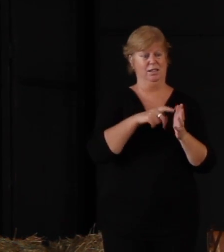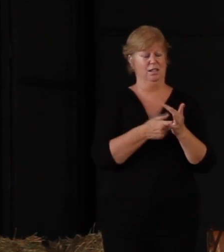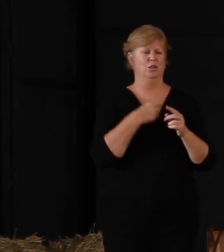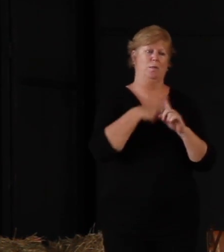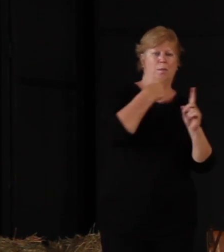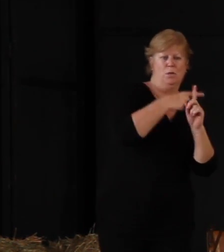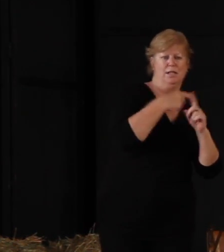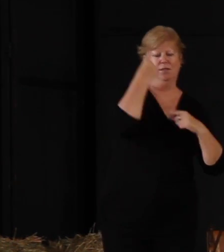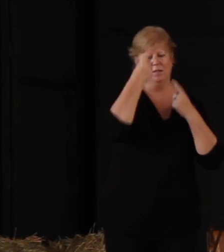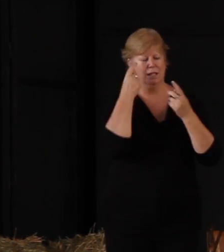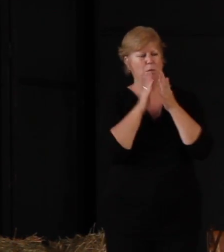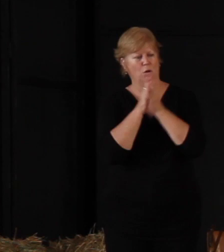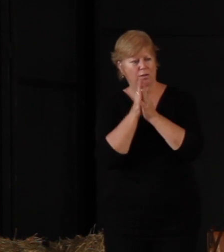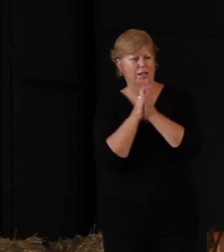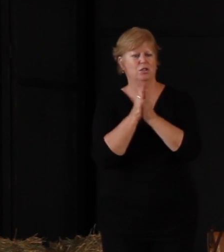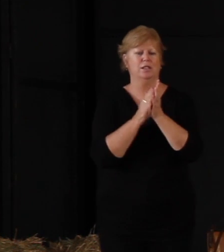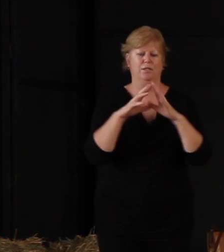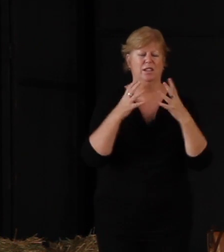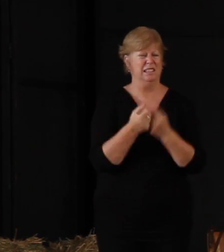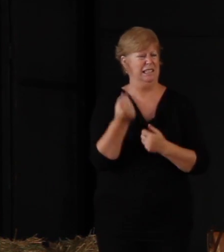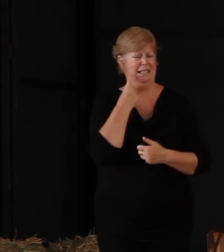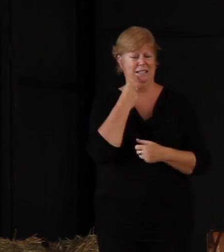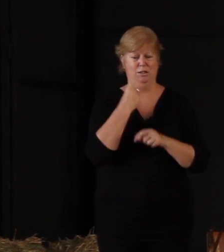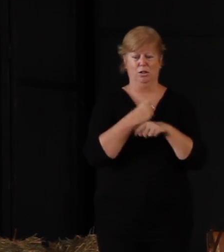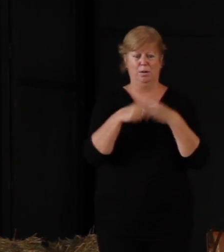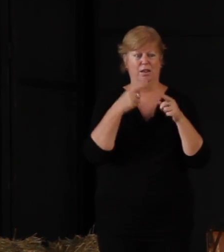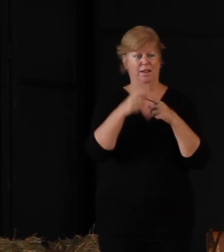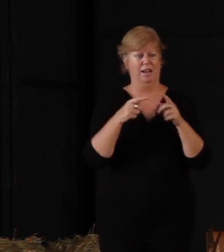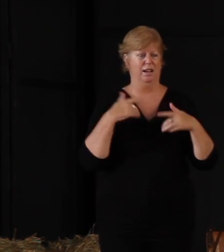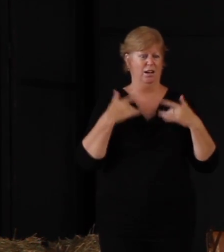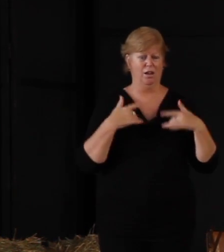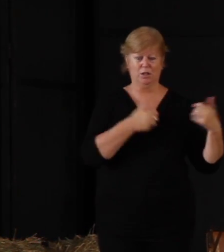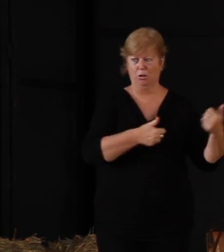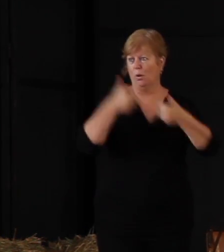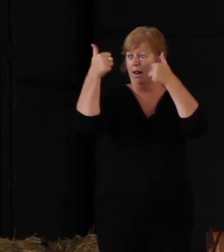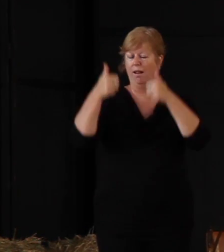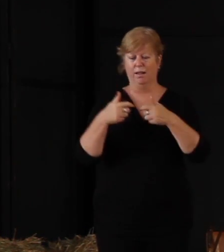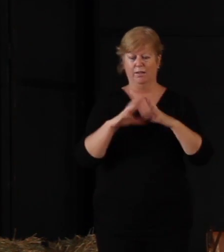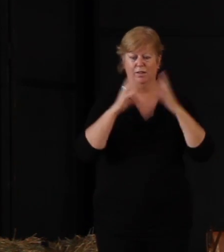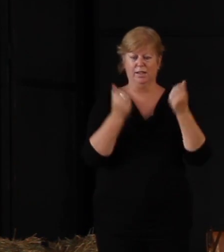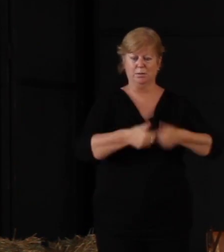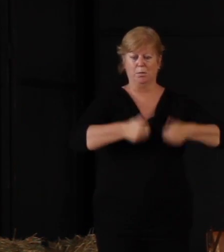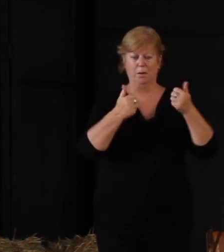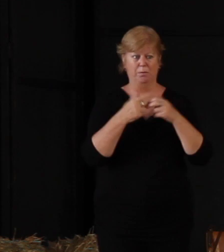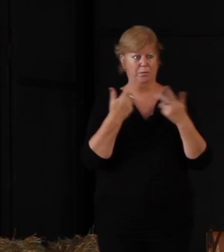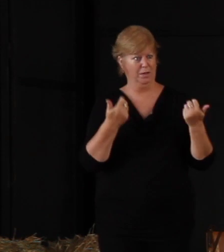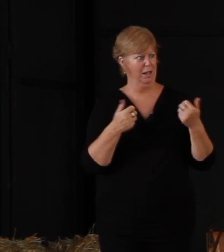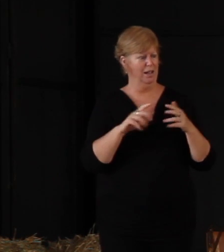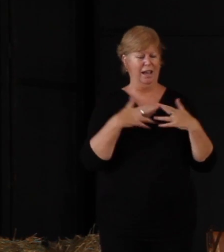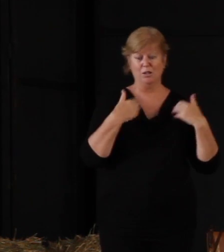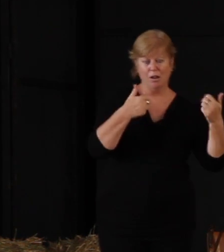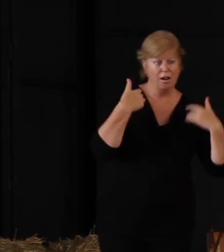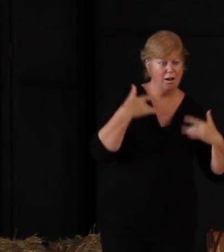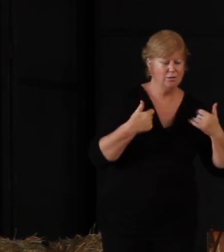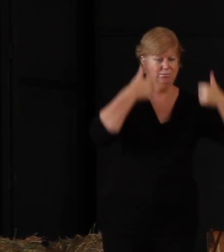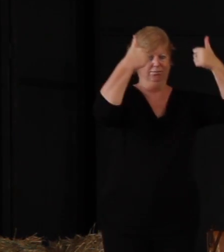positive thinking and motivational. And it's easy to talk about all that when life's going well and things are good. How's things? Great.